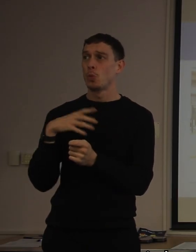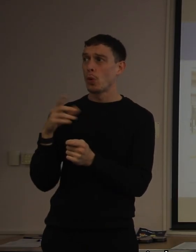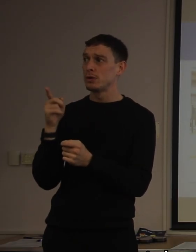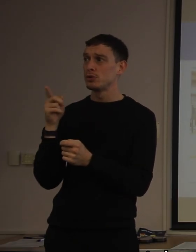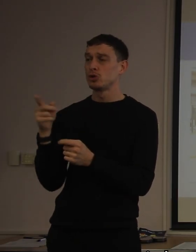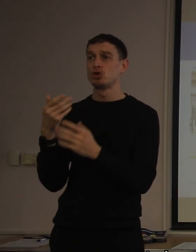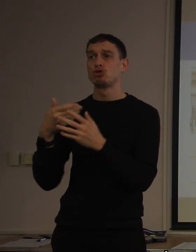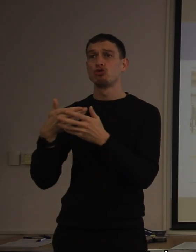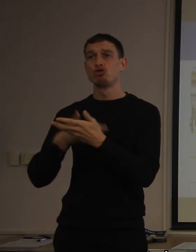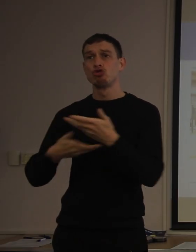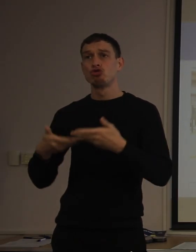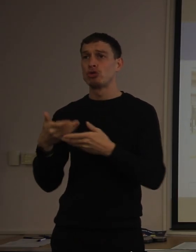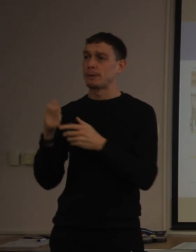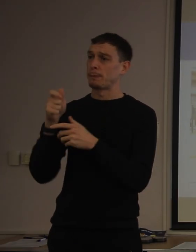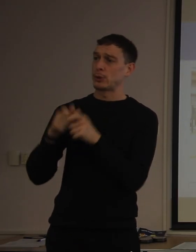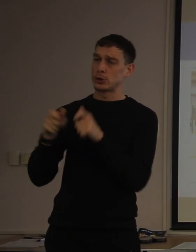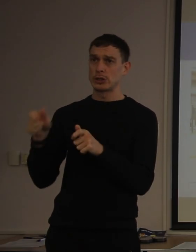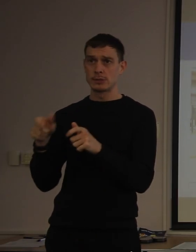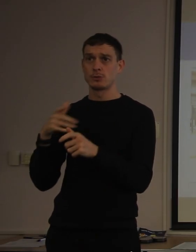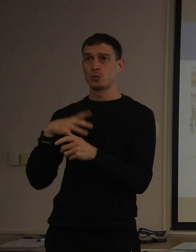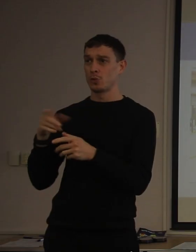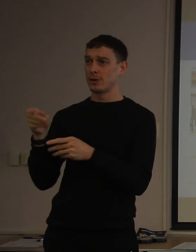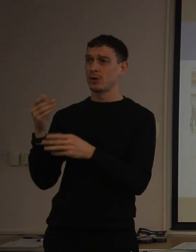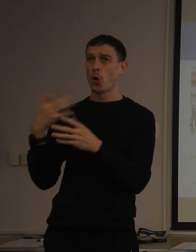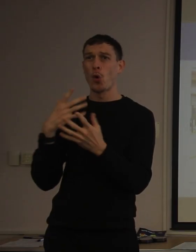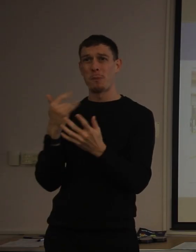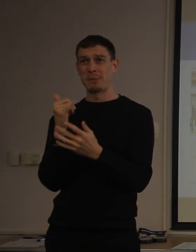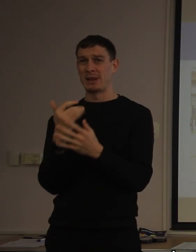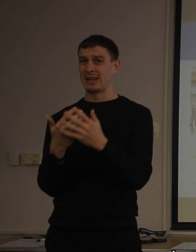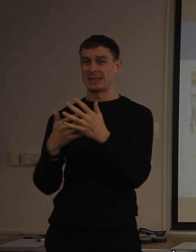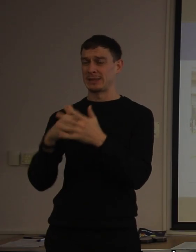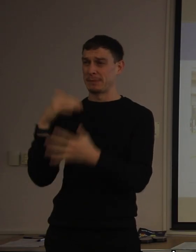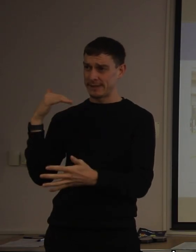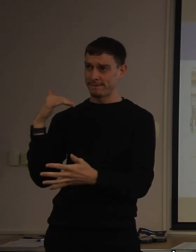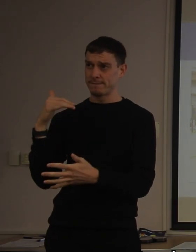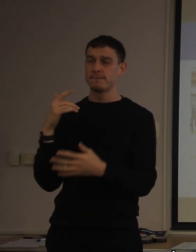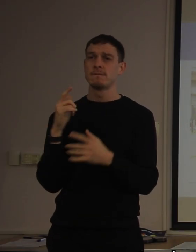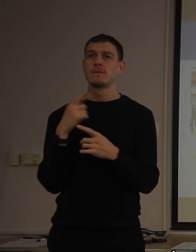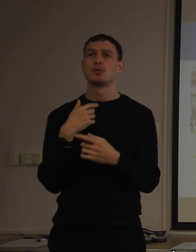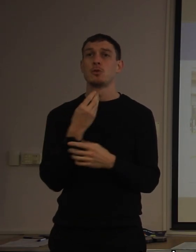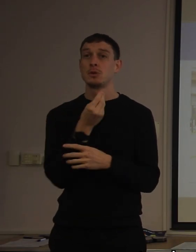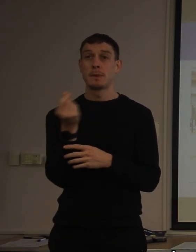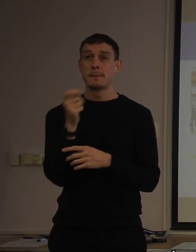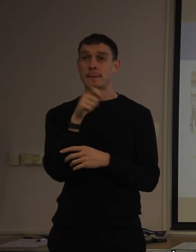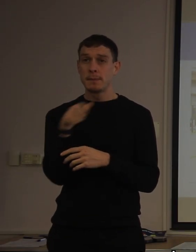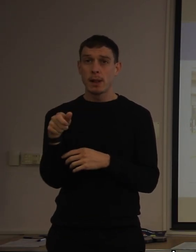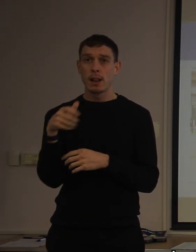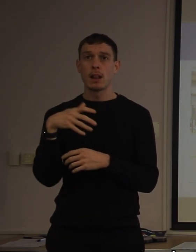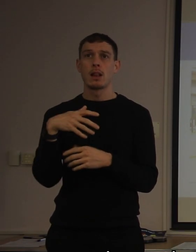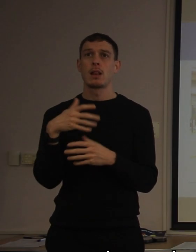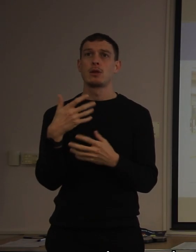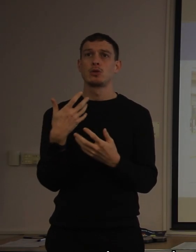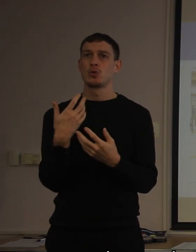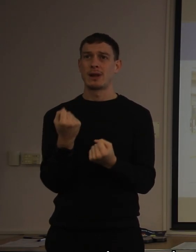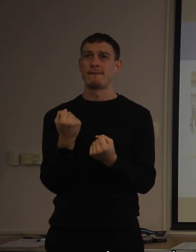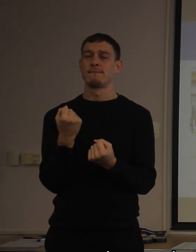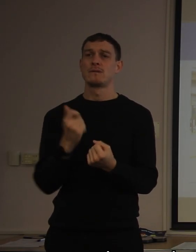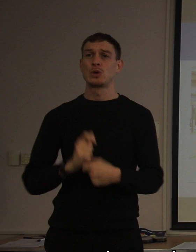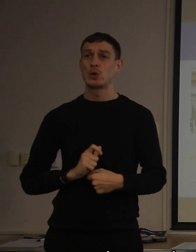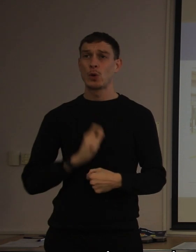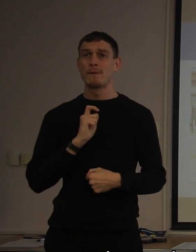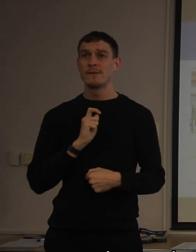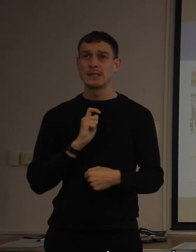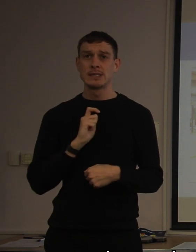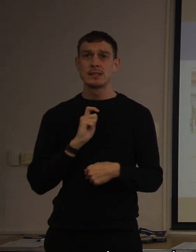nightmare to get a tradesperson in, or it's really expensive to get someone in, and we found that people just don't have the confidence